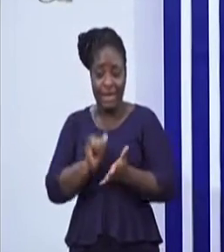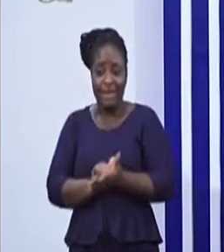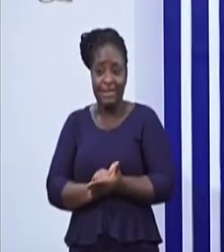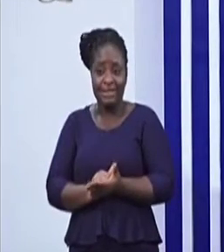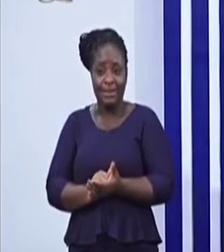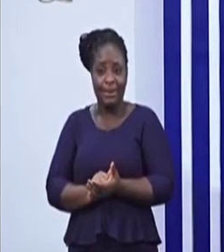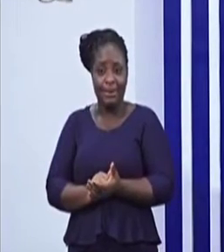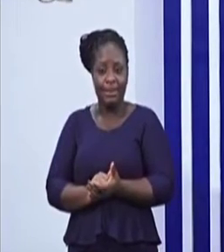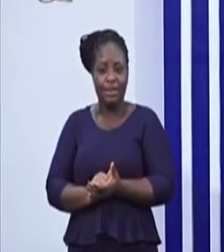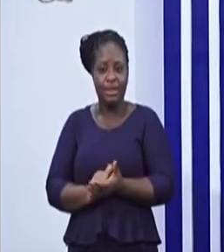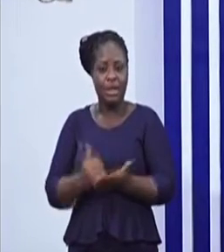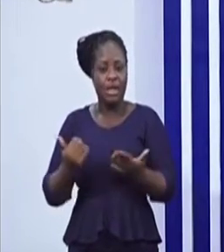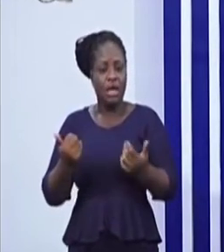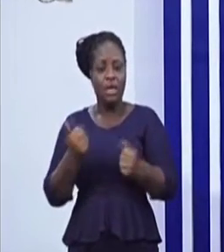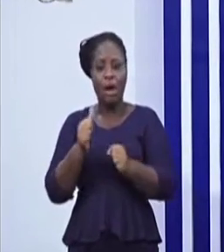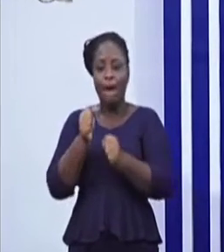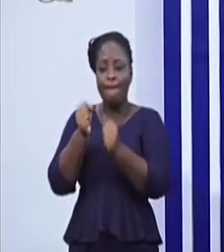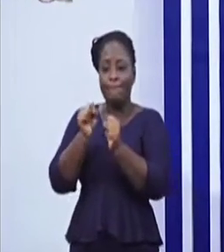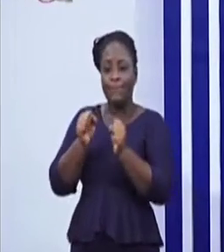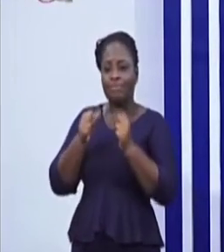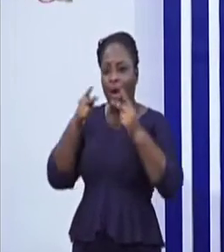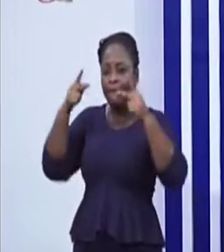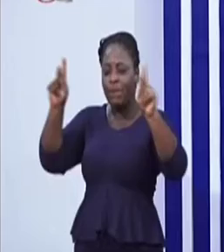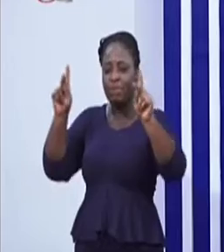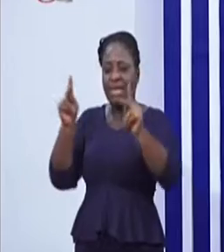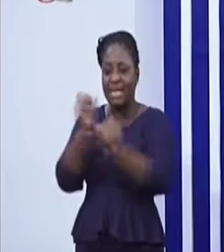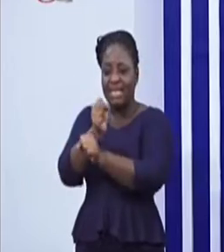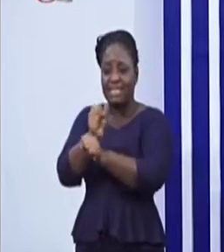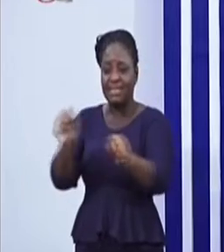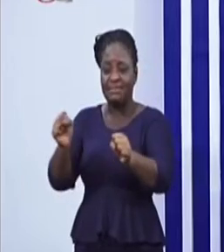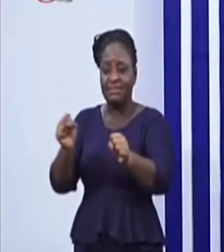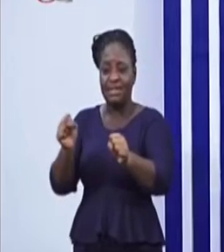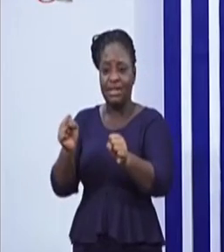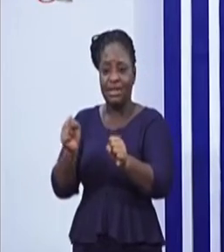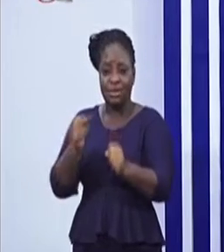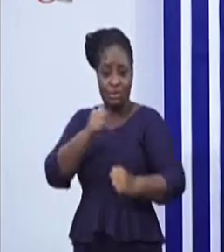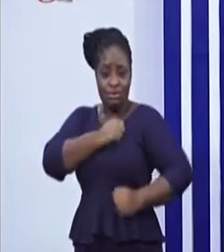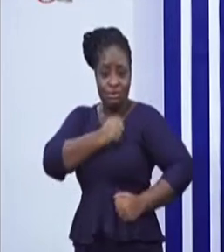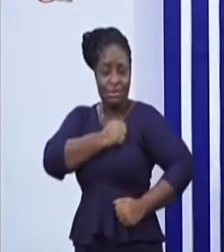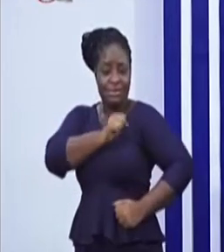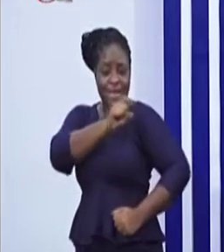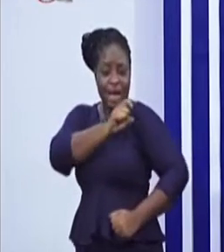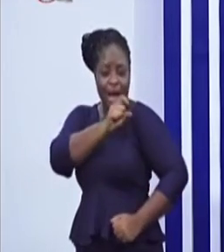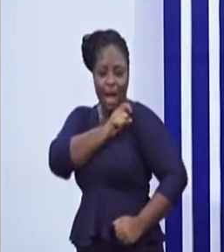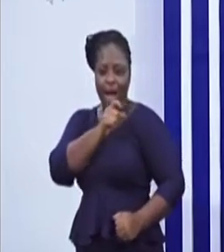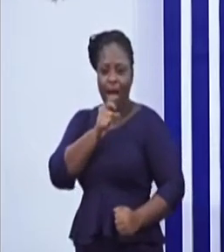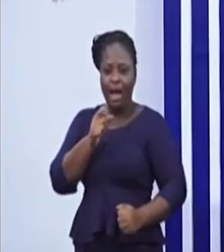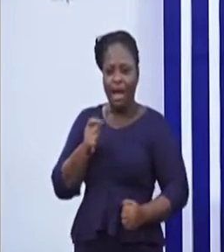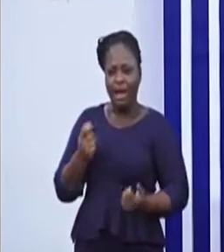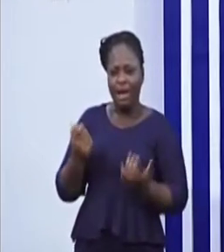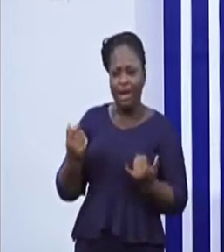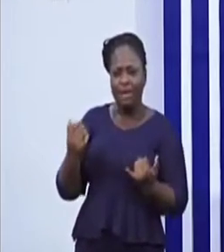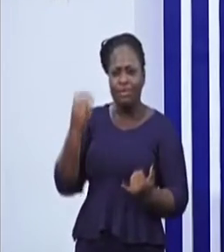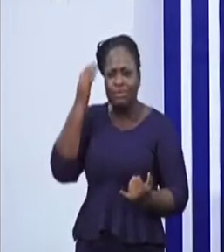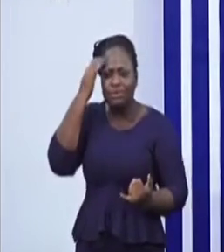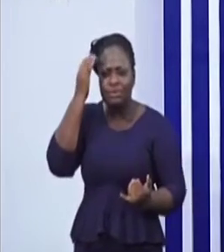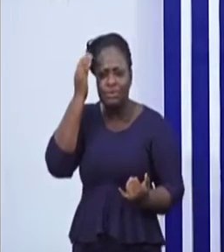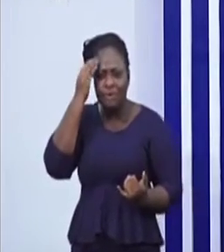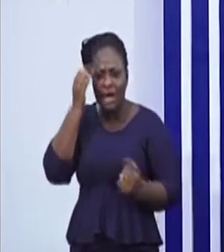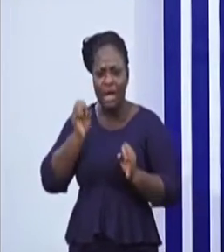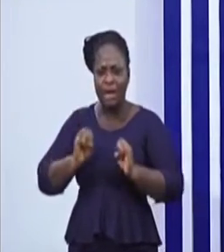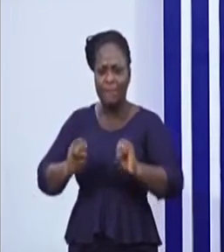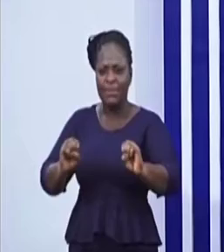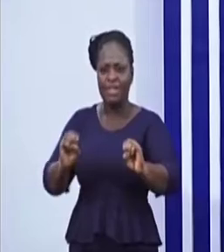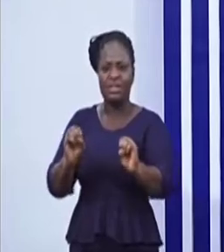that the Operation COVID Safety Joint Task Force had also taken notice, just like all of us, of the emergence of fake